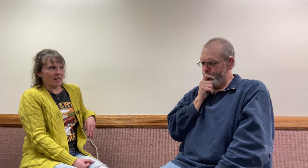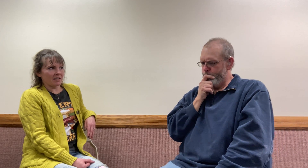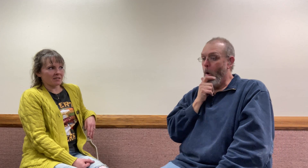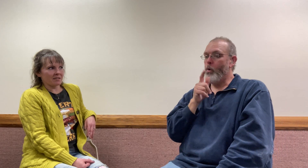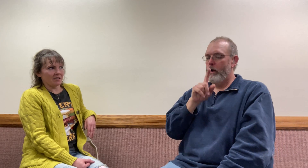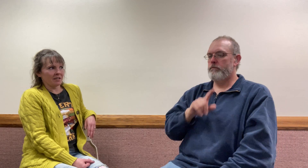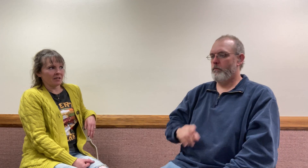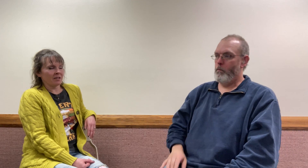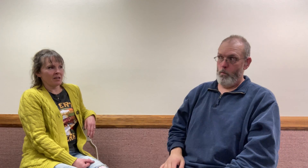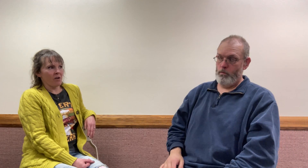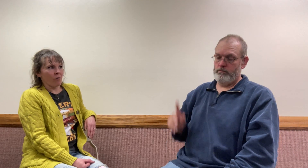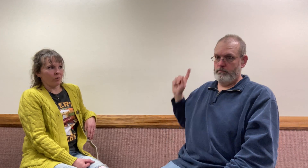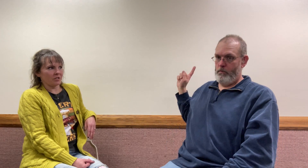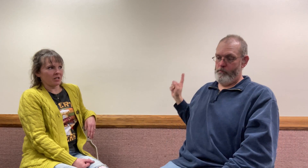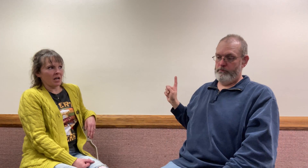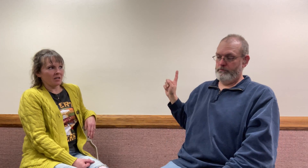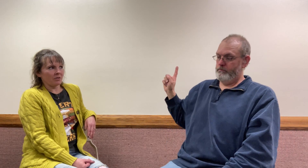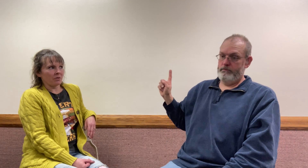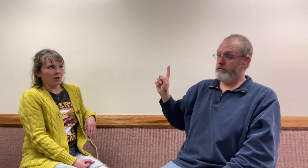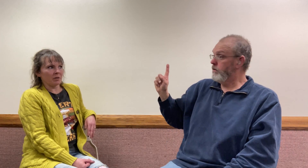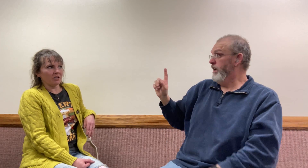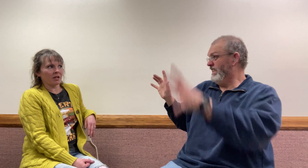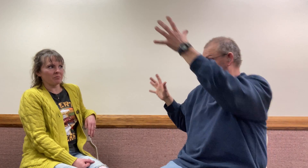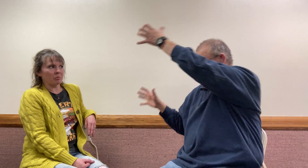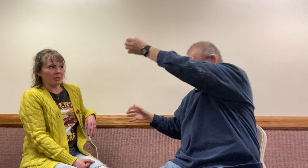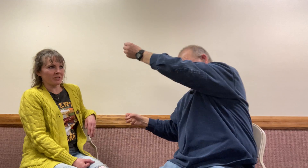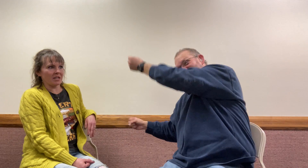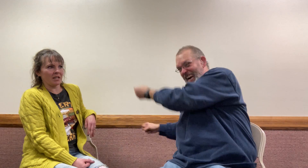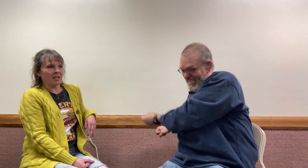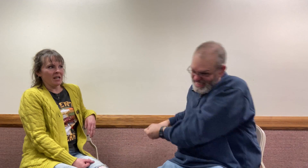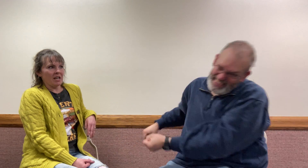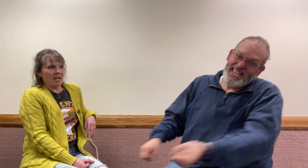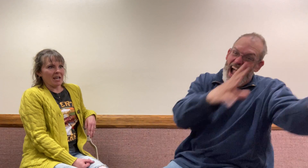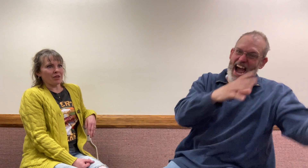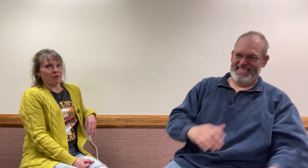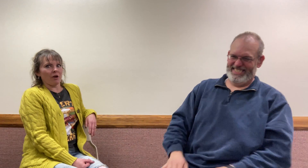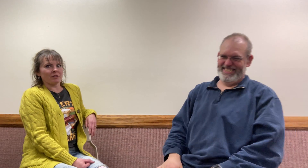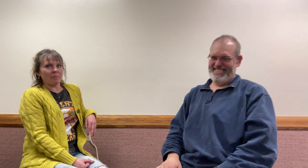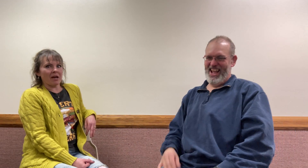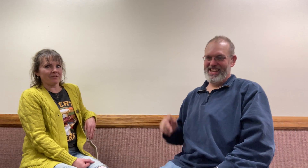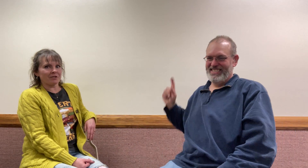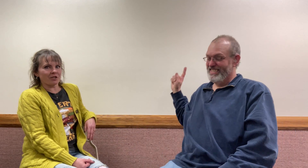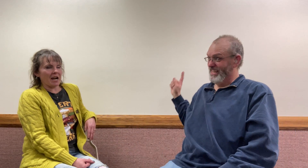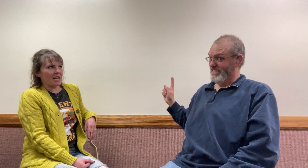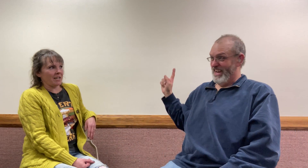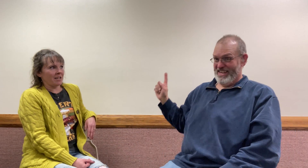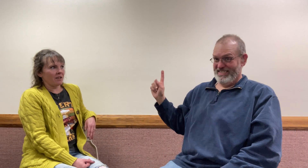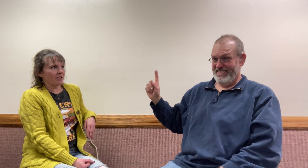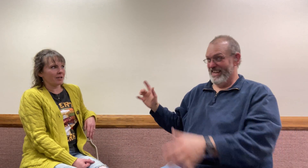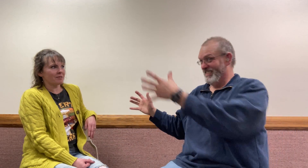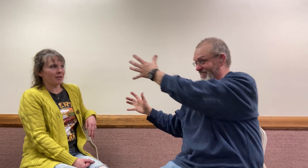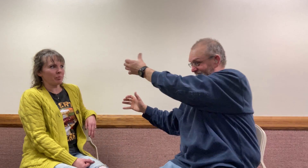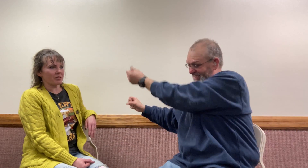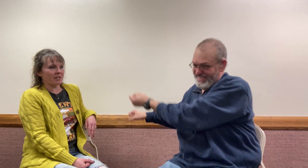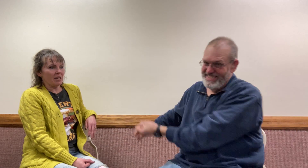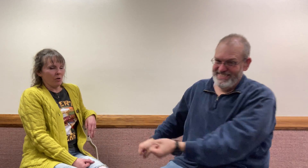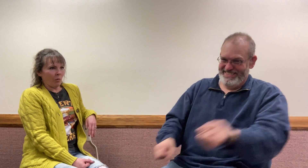thinks, what should I do? Oh, here comes a person. He throws him off the train. Here comes another person. What?